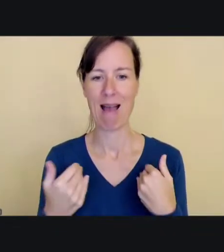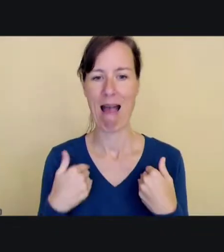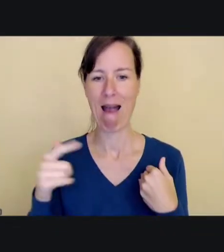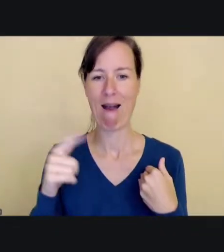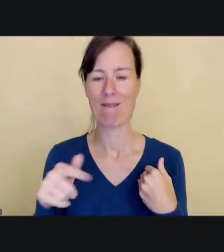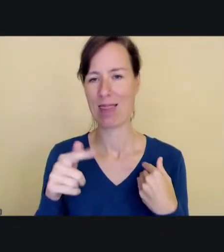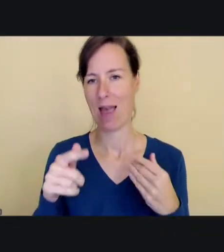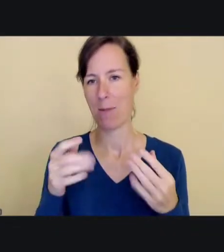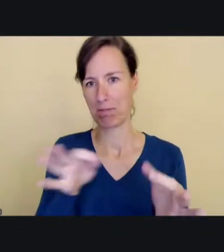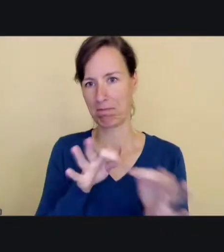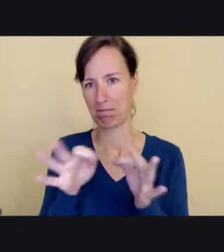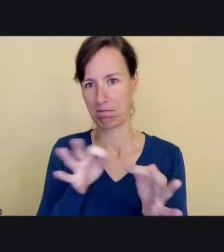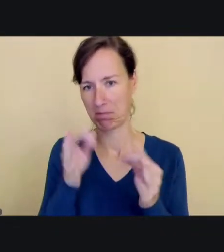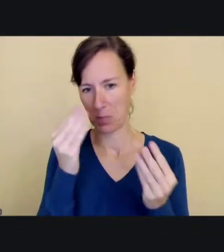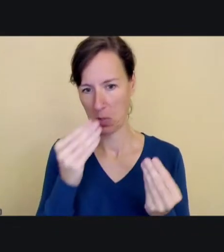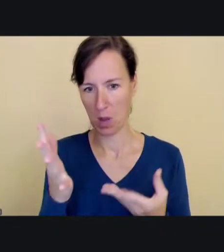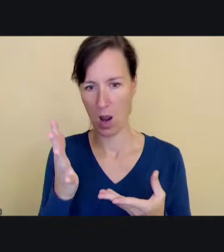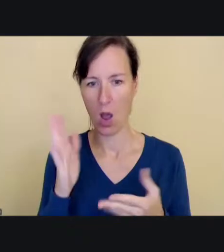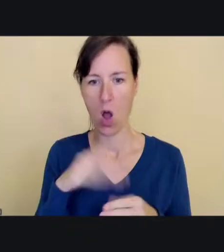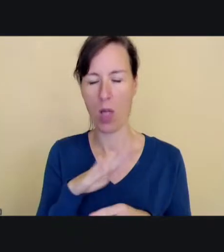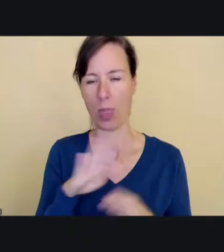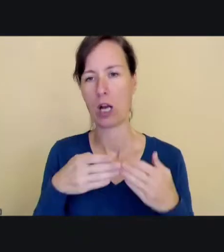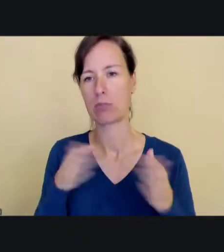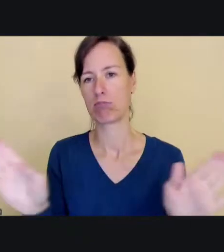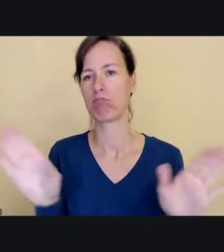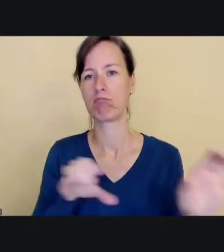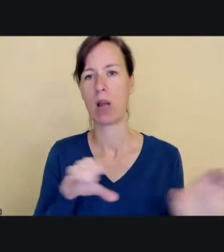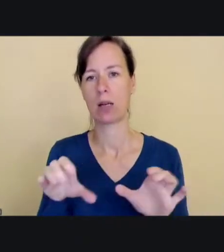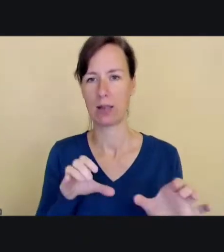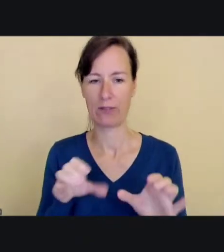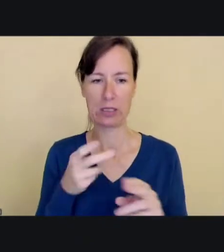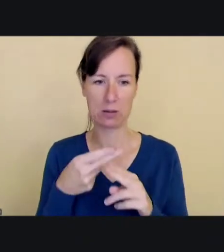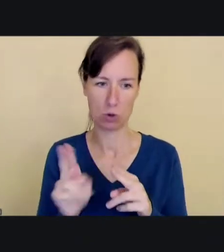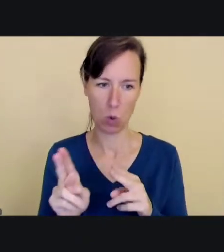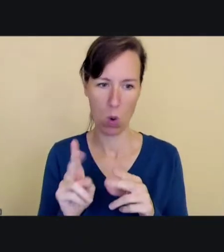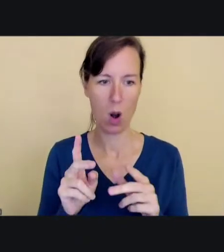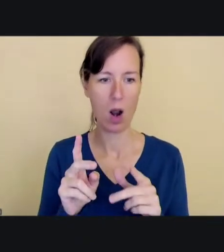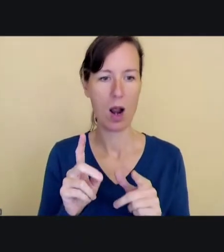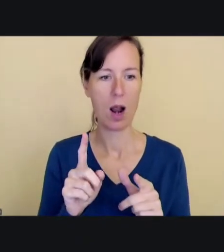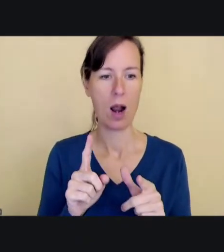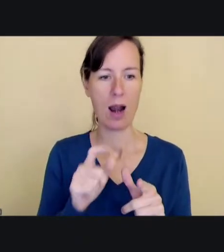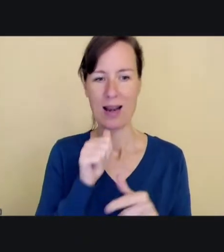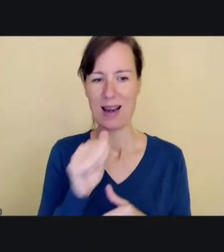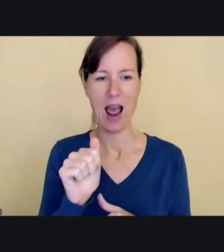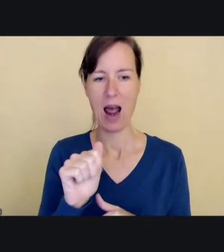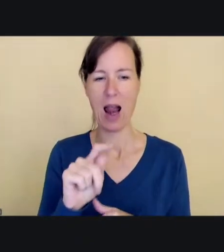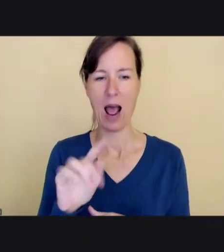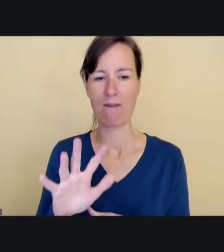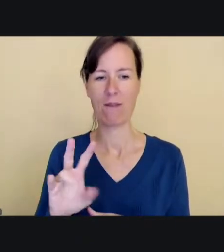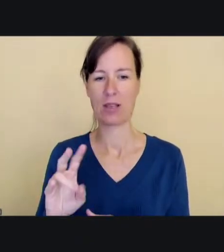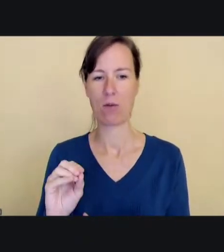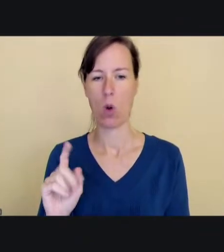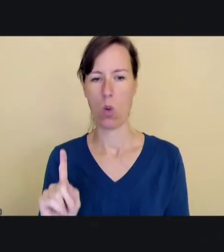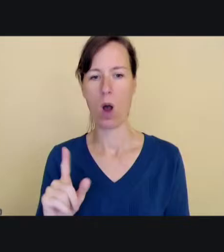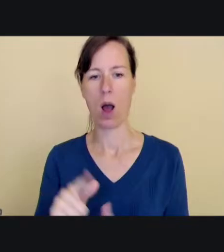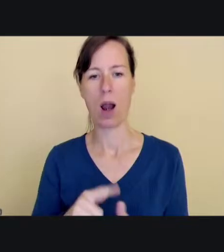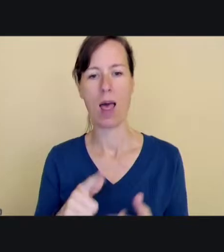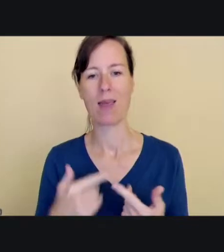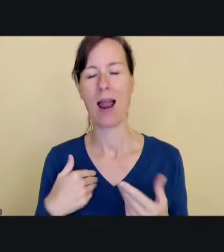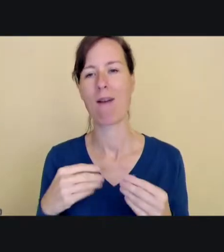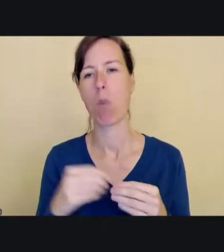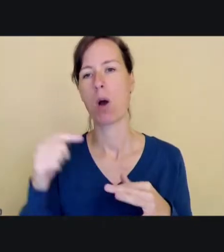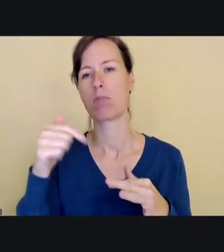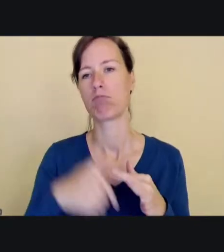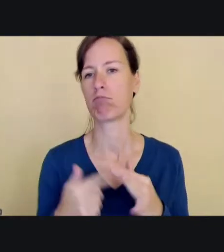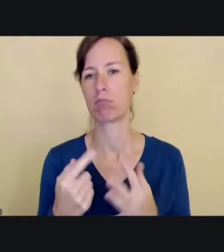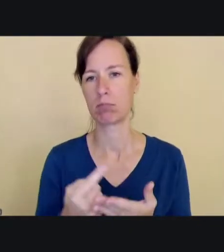at 5701, and then for us to have a more in-depth discussion about the plan, implementing the